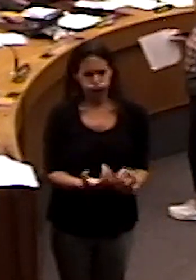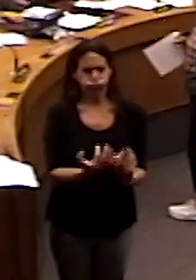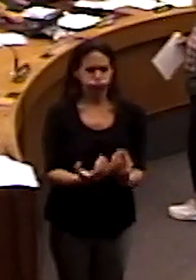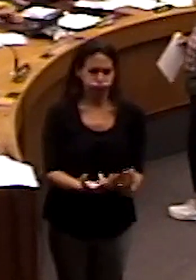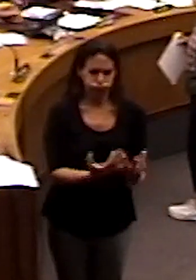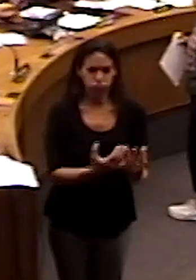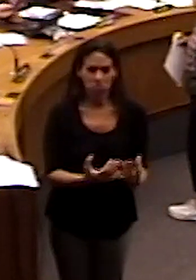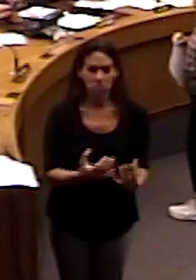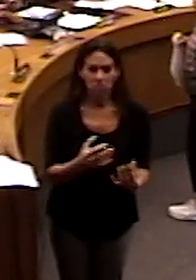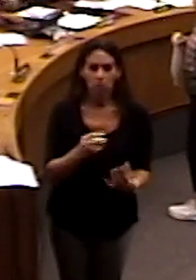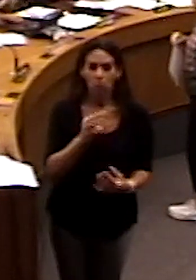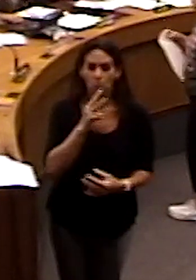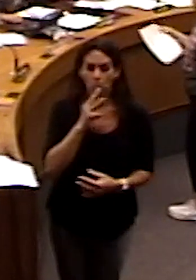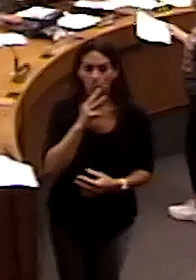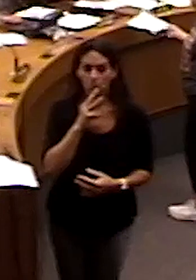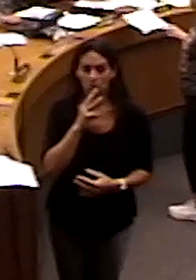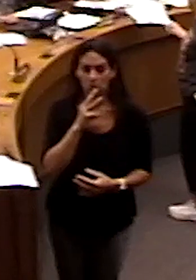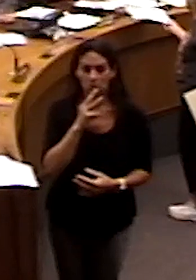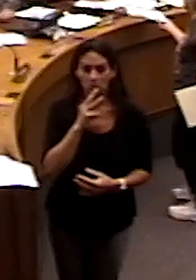that,